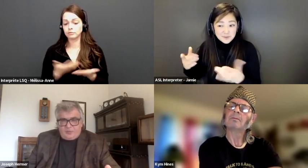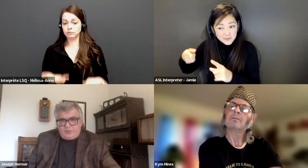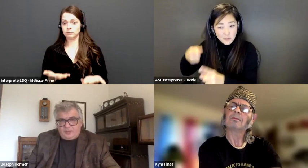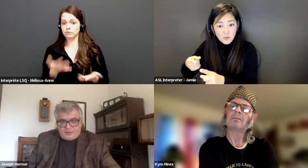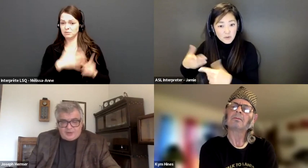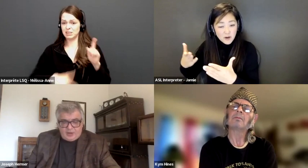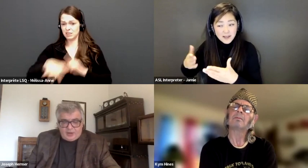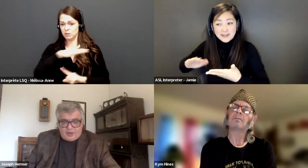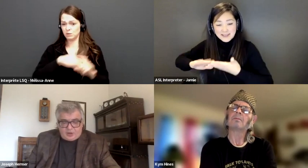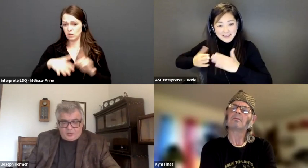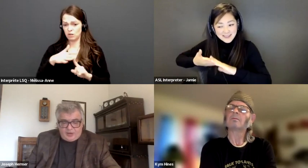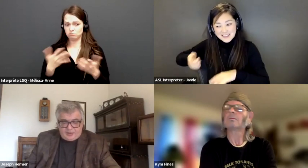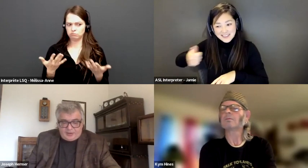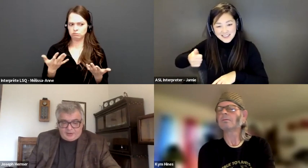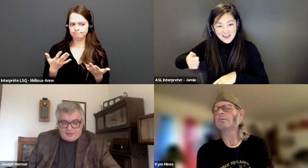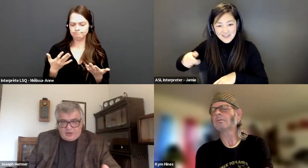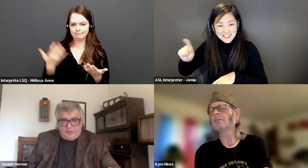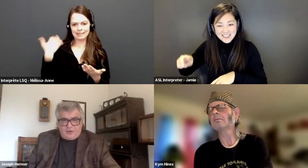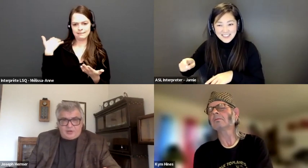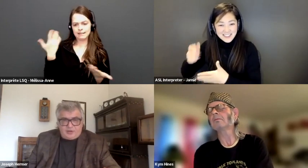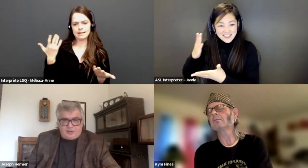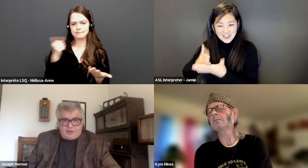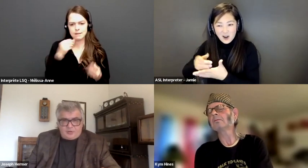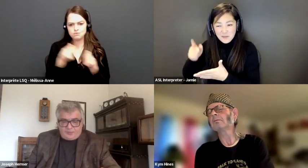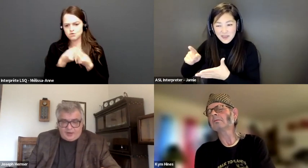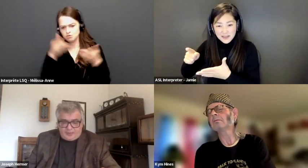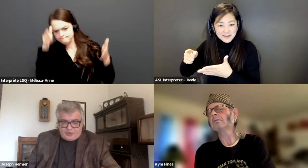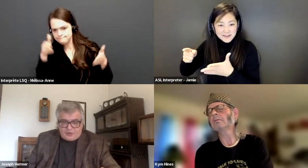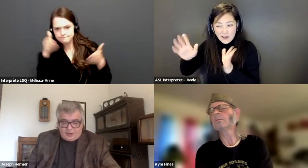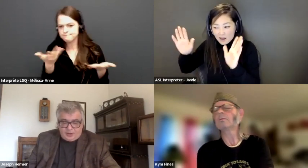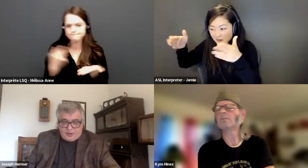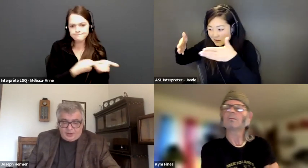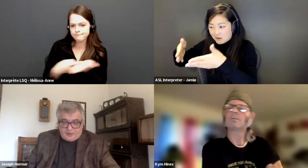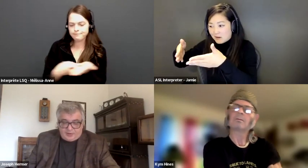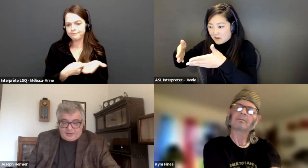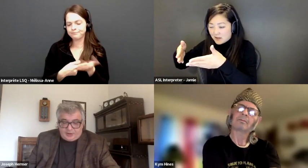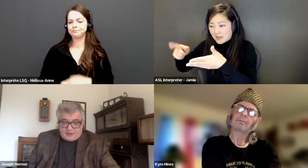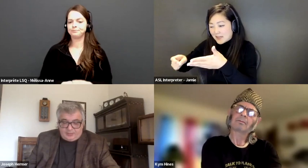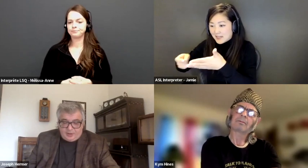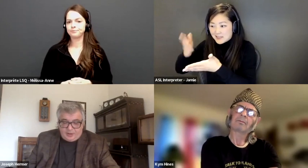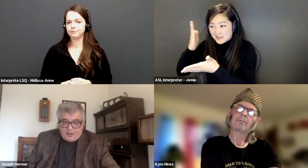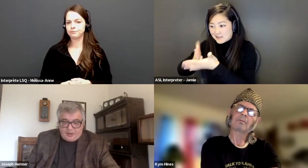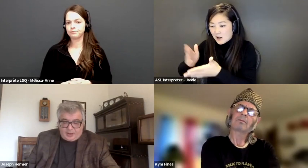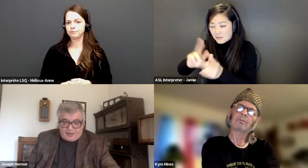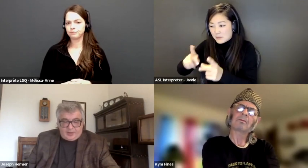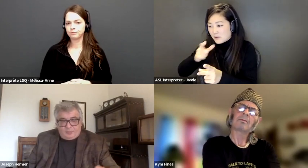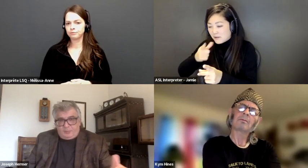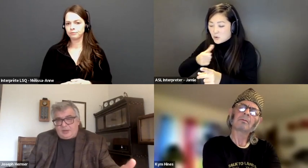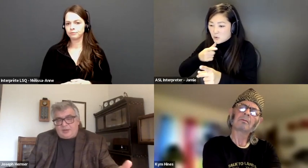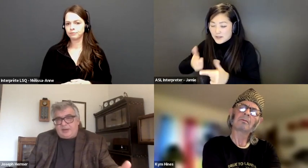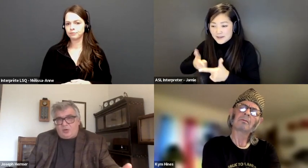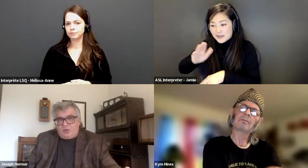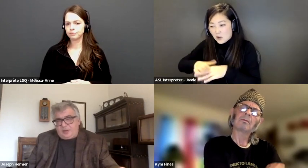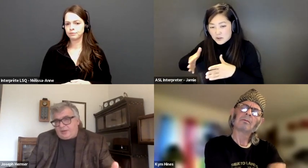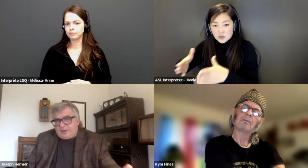to move from this crazy tunnel vision that seems to have captured the city leadership being